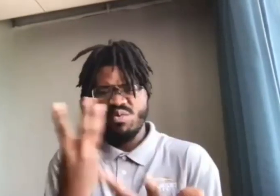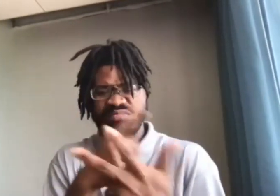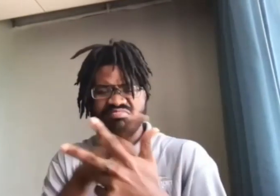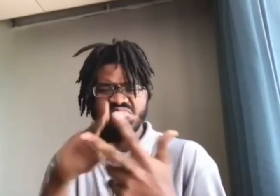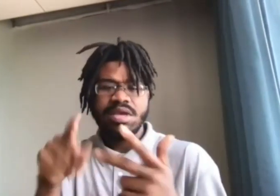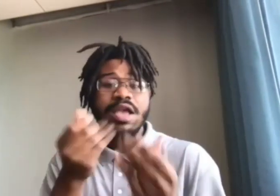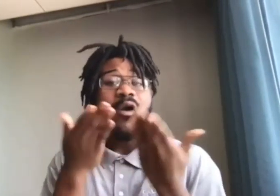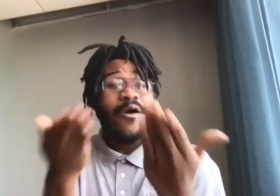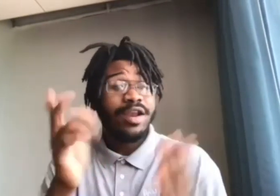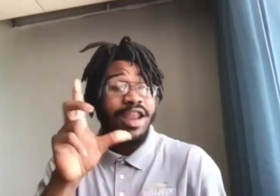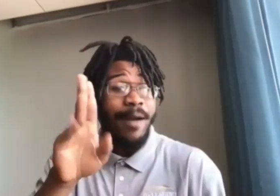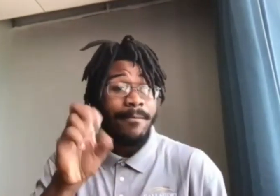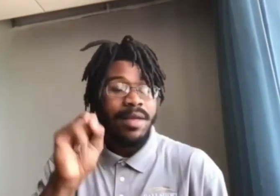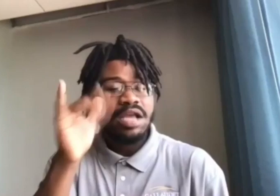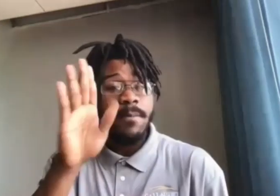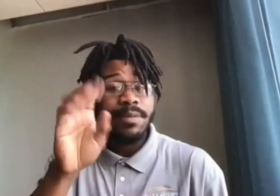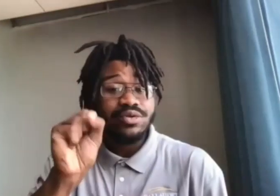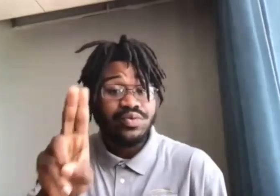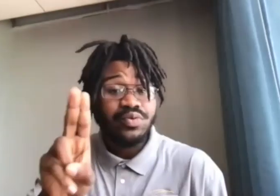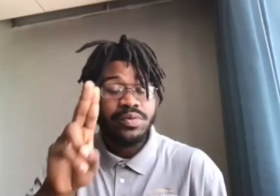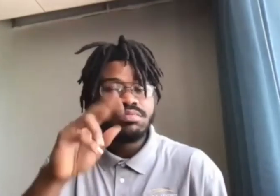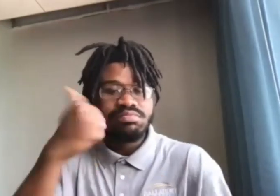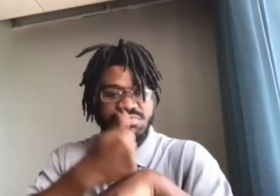And like, for example, there are a few things that I would like to offer.